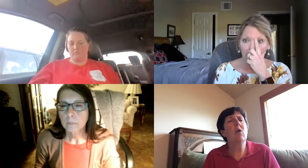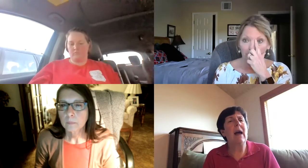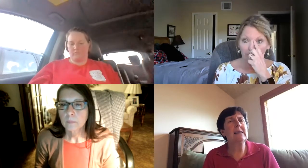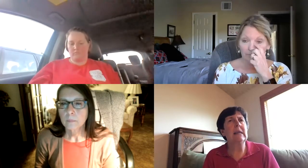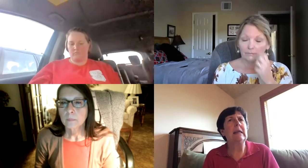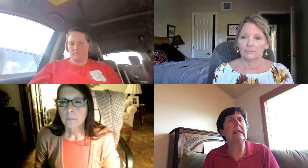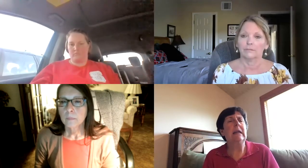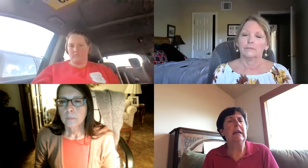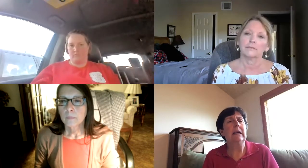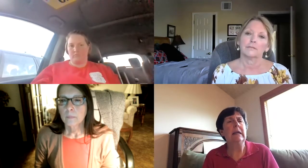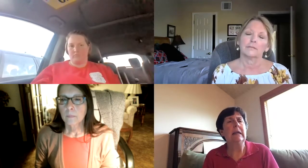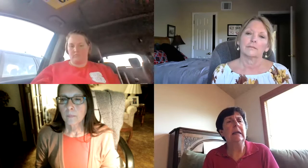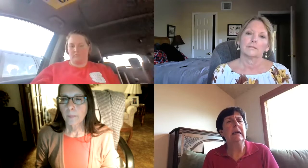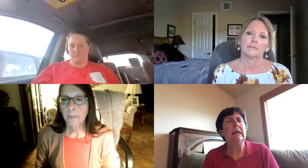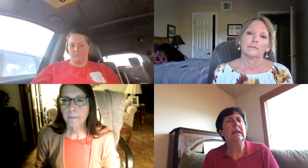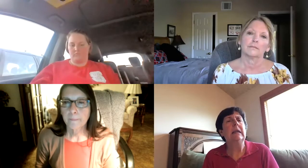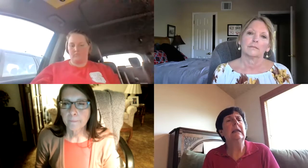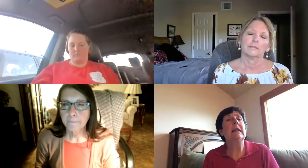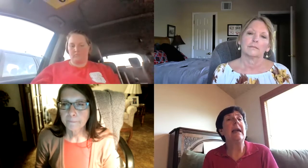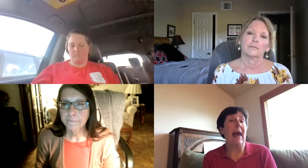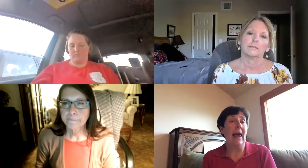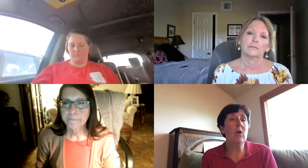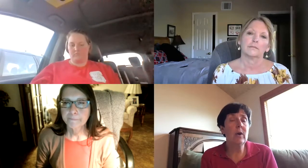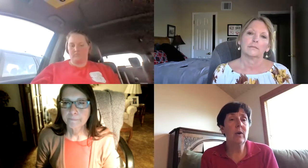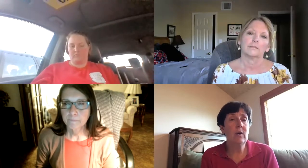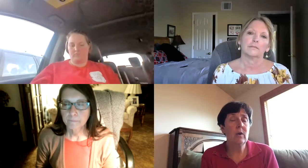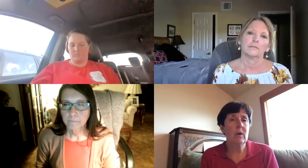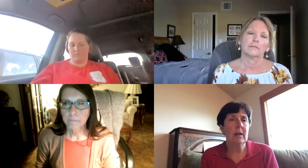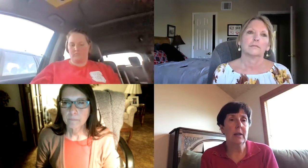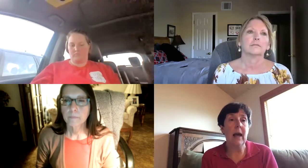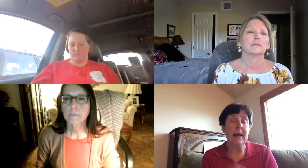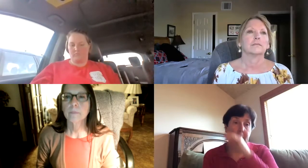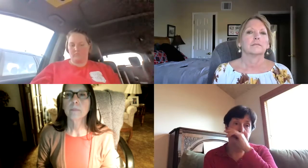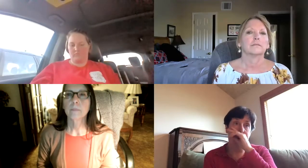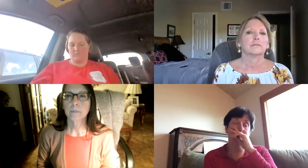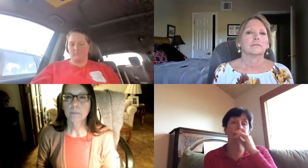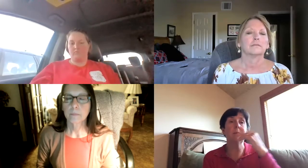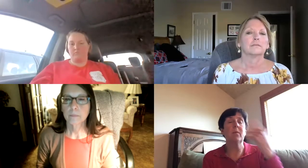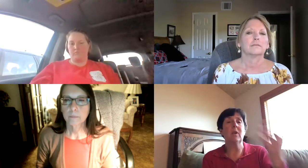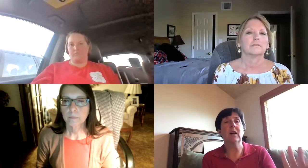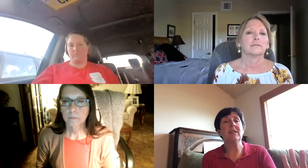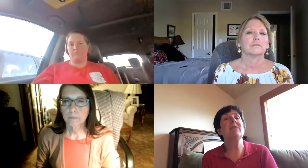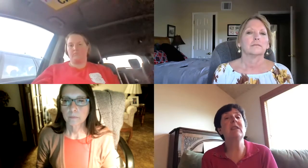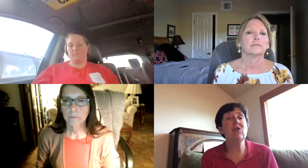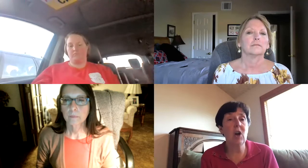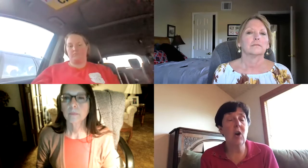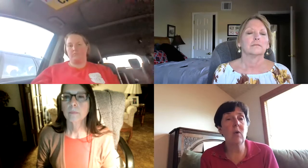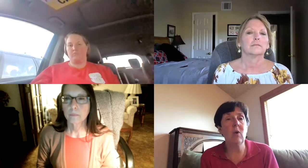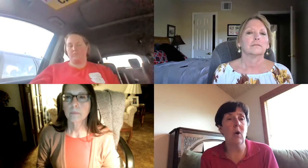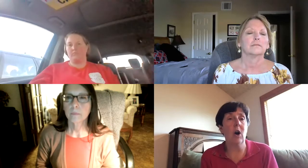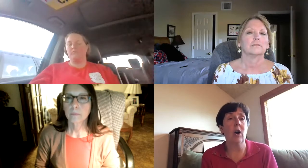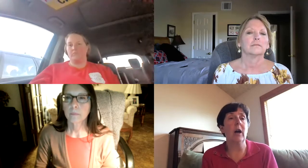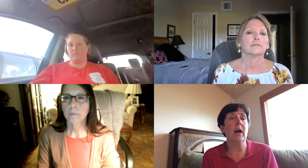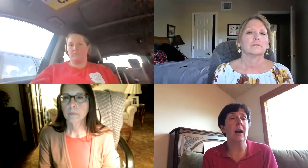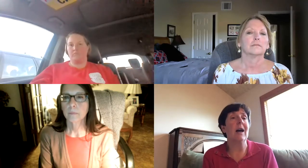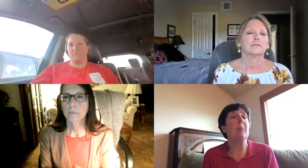Show as in the noun, like a TV show